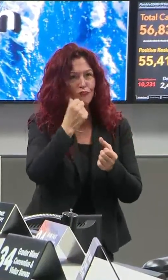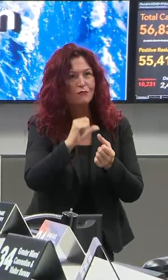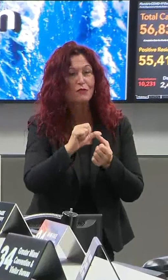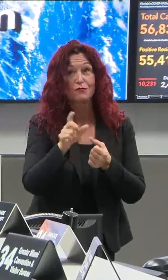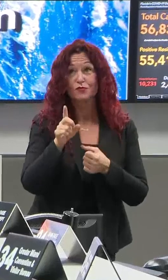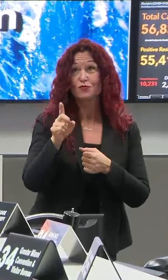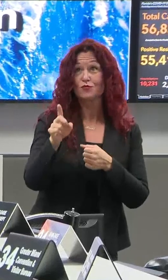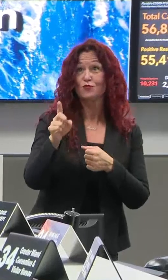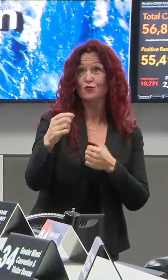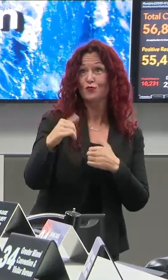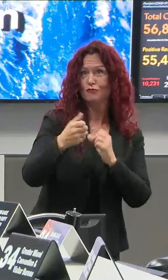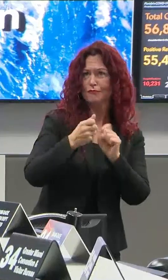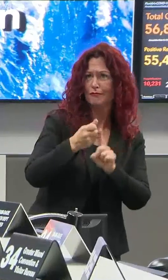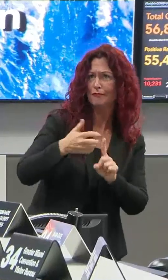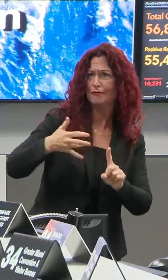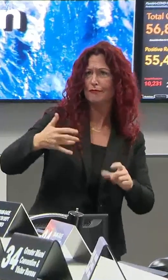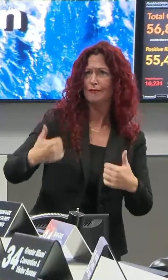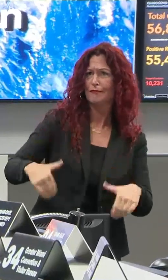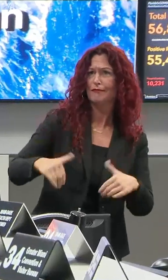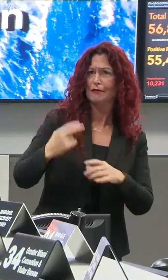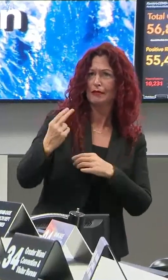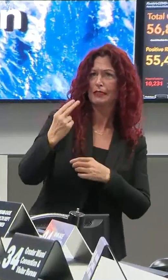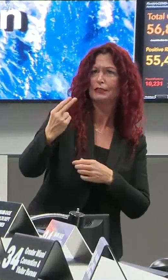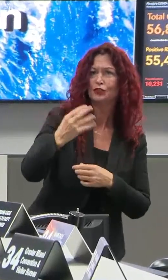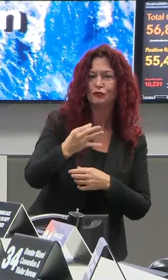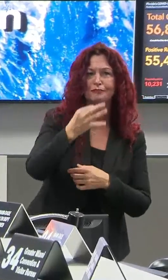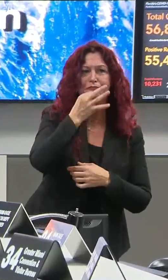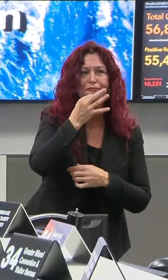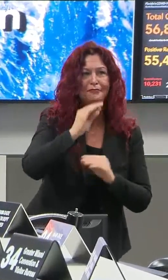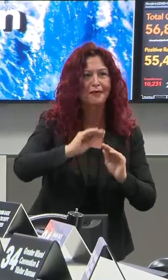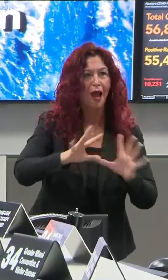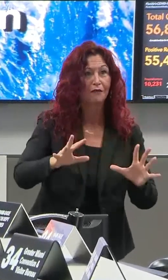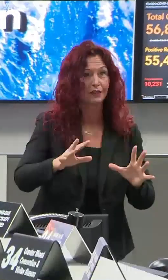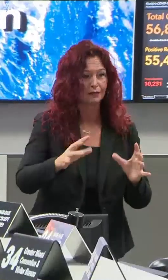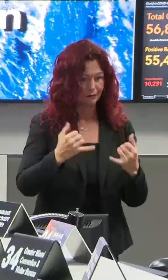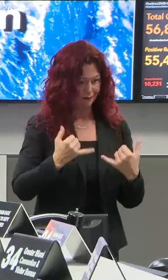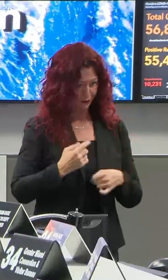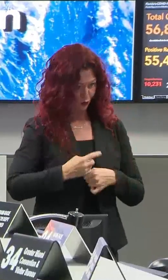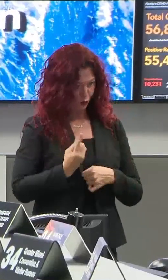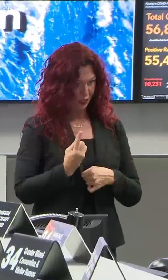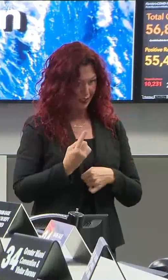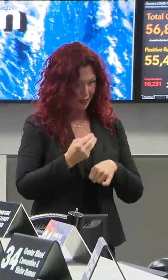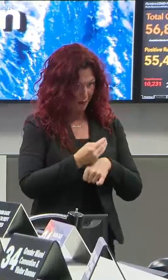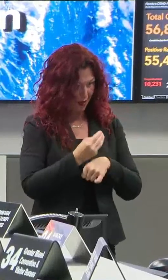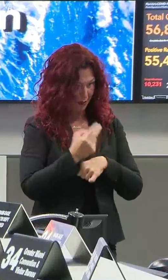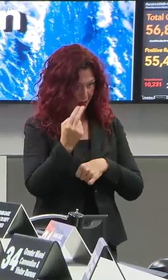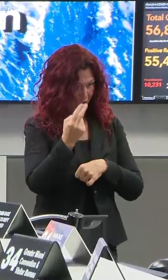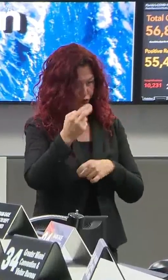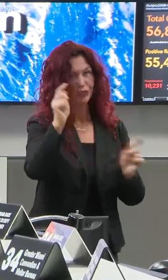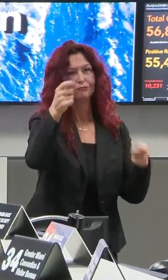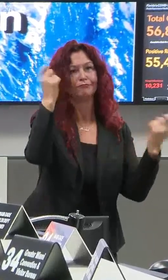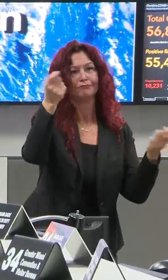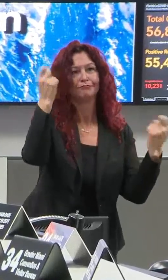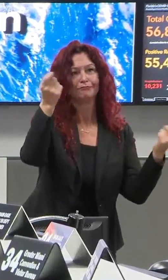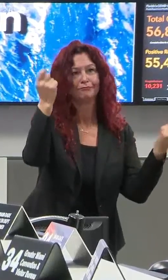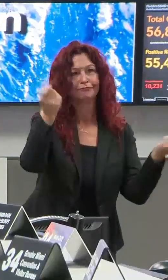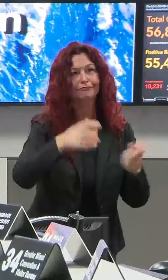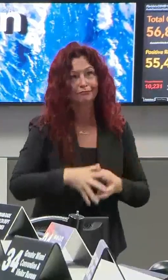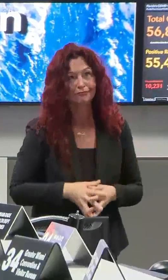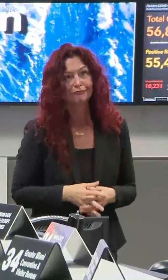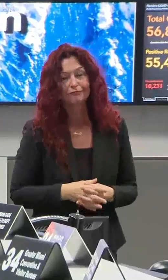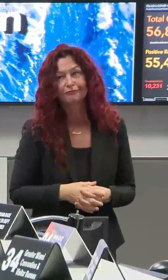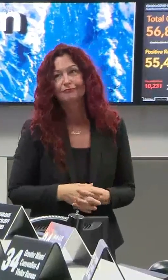versed in history, this is a moment in history for us. Thank you so much, sir. I really appreciate it. I'm honored.